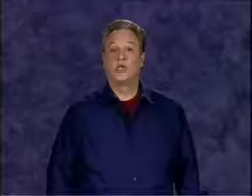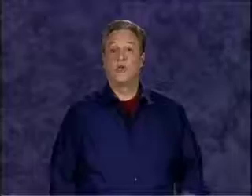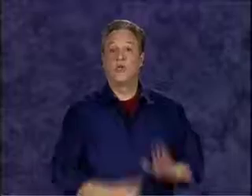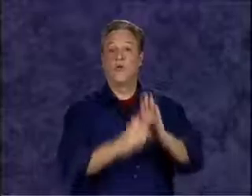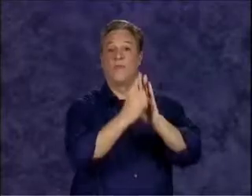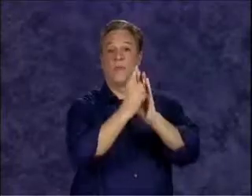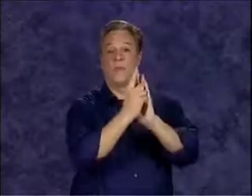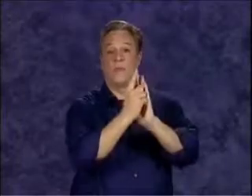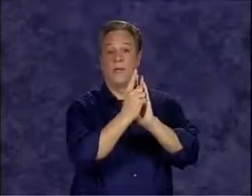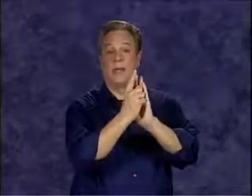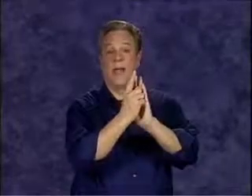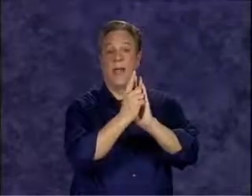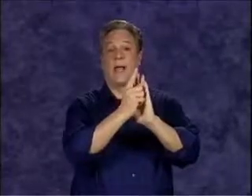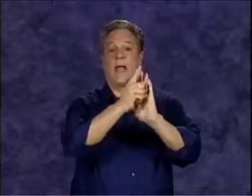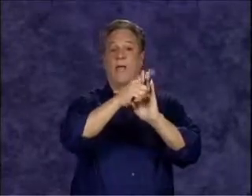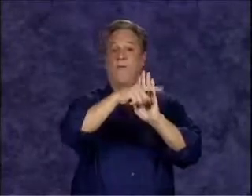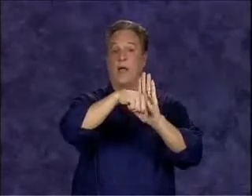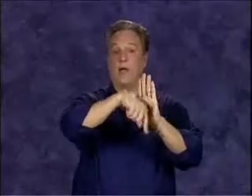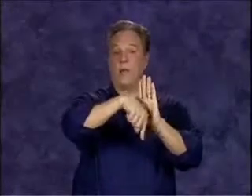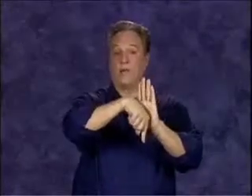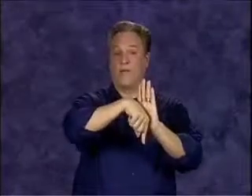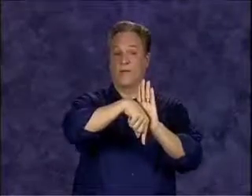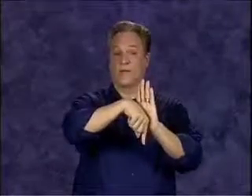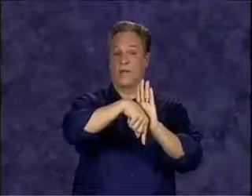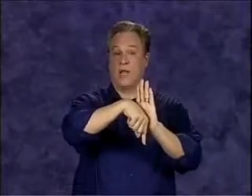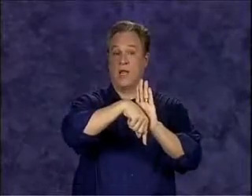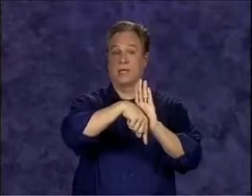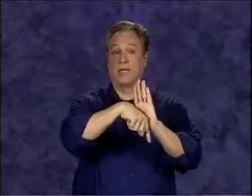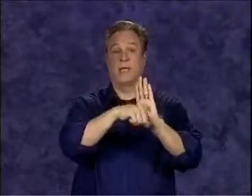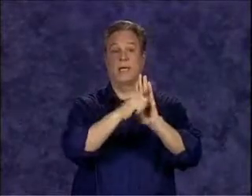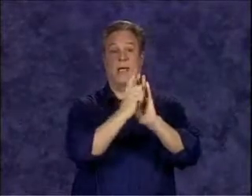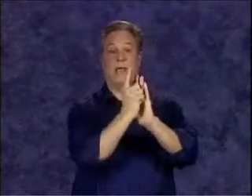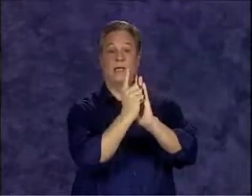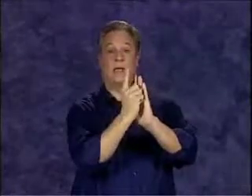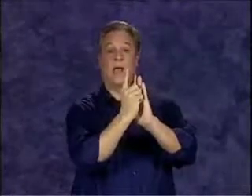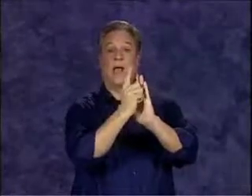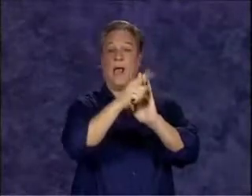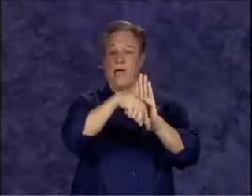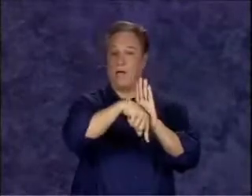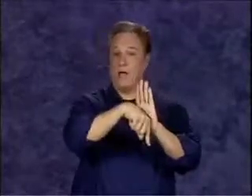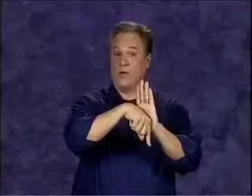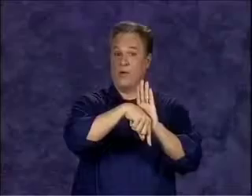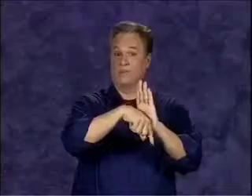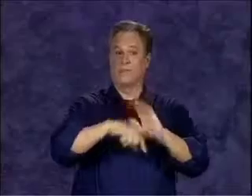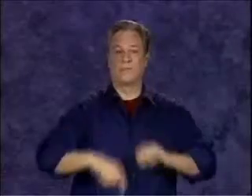Show the movement of the minute hand halfway around the face of the clock to indicate half hour.